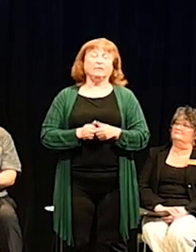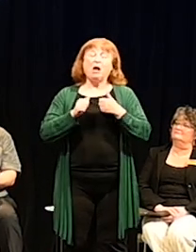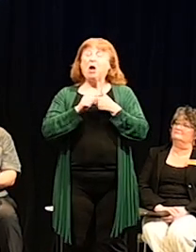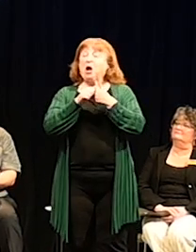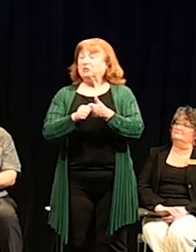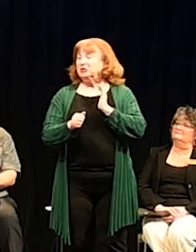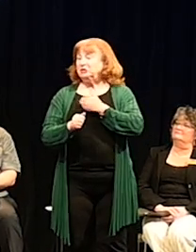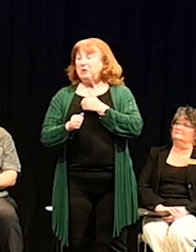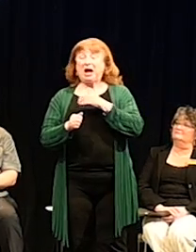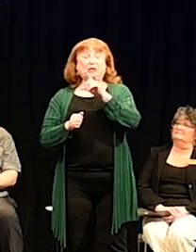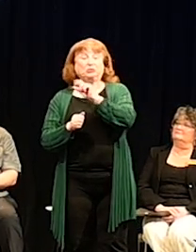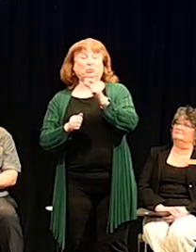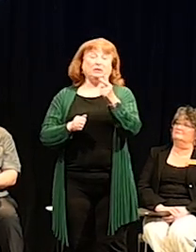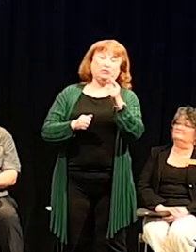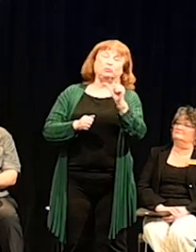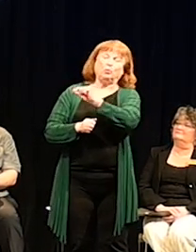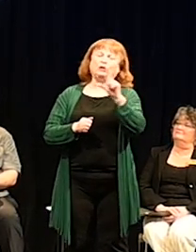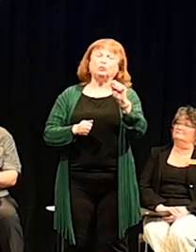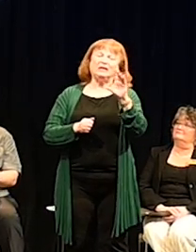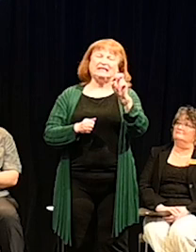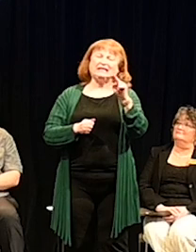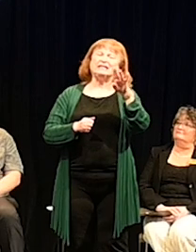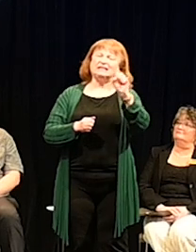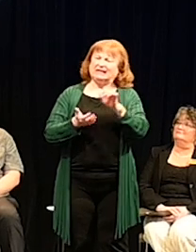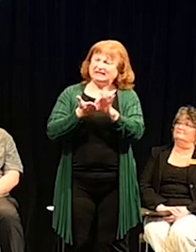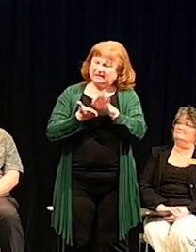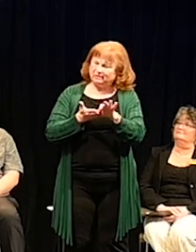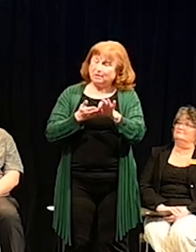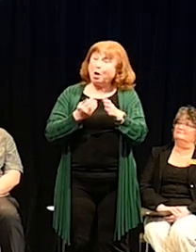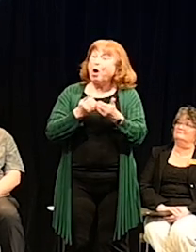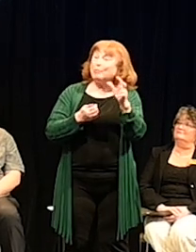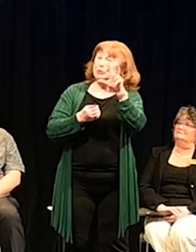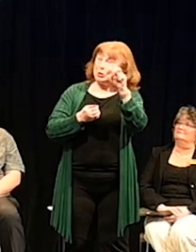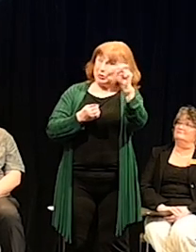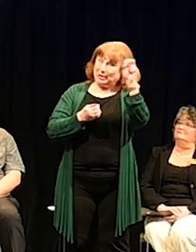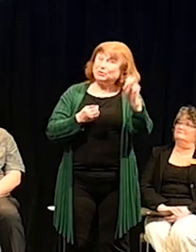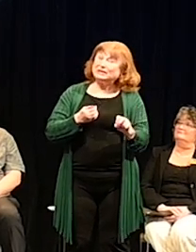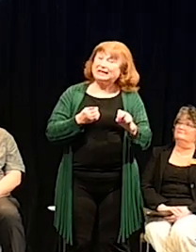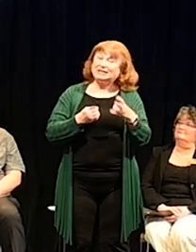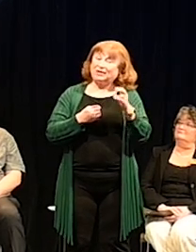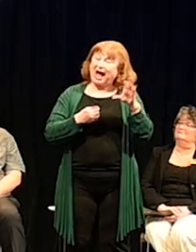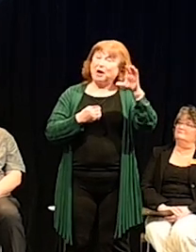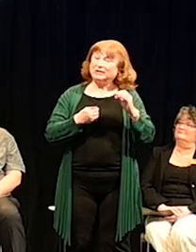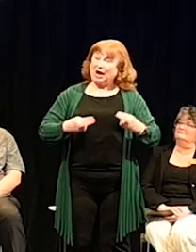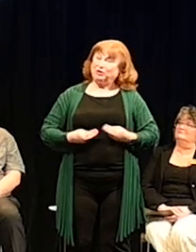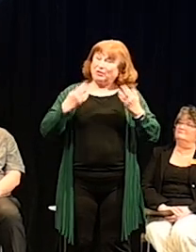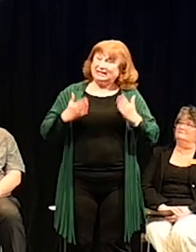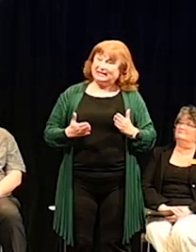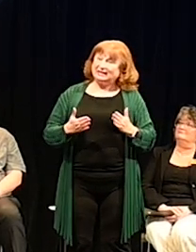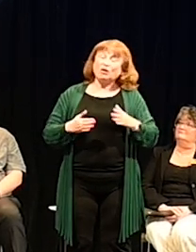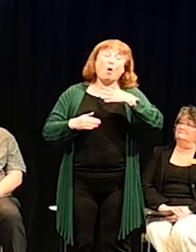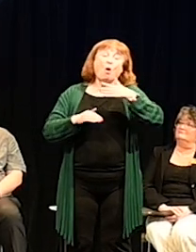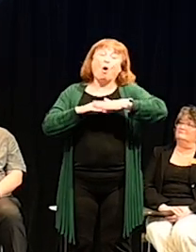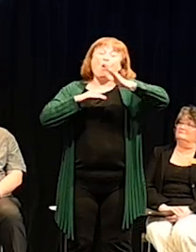According to our 2020 census, almost 30% of Howard County residents